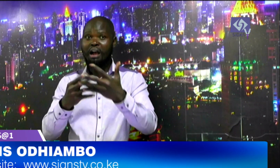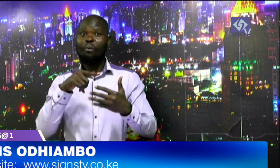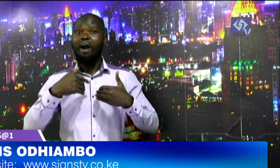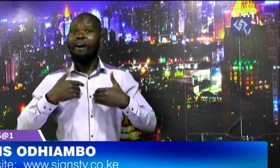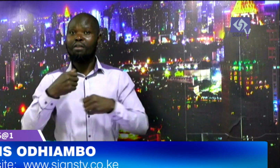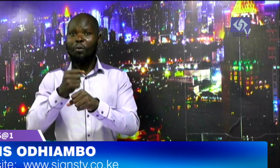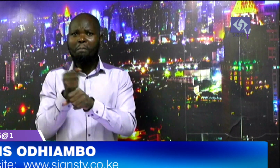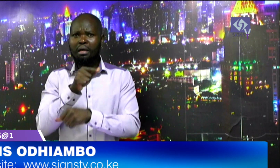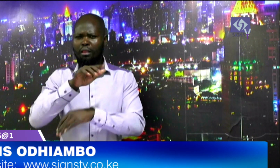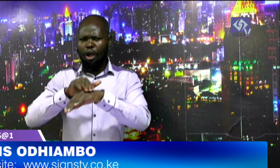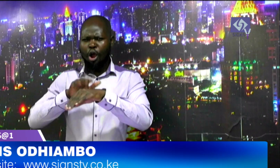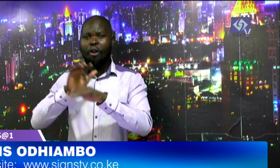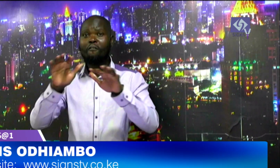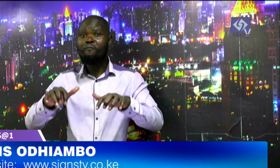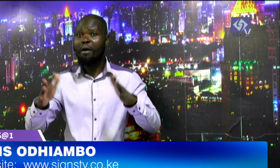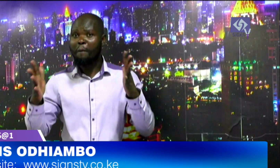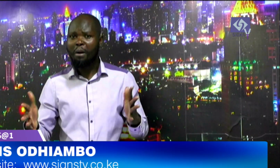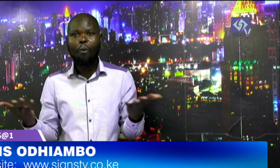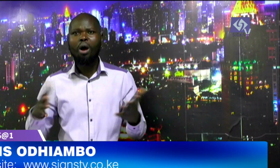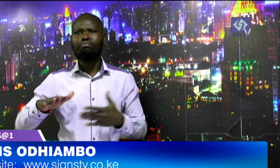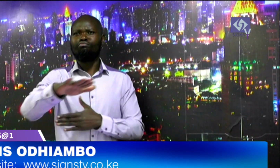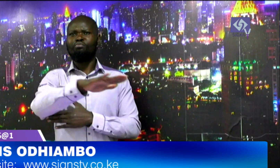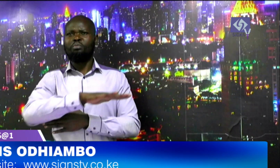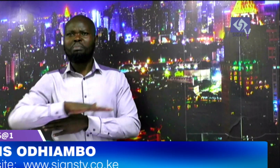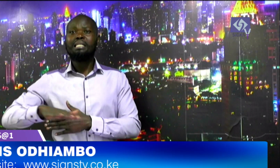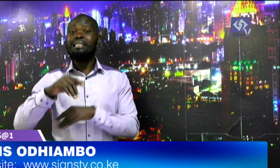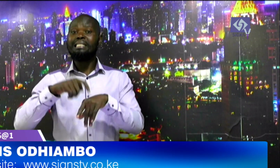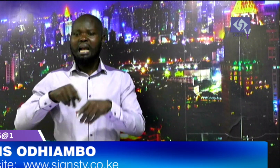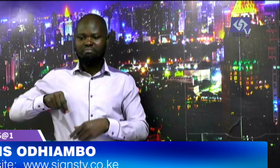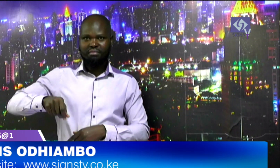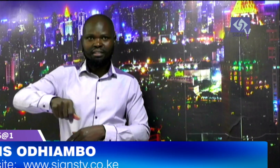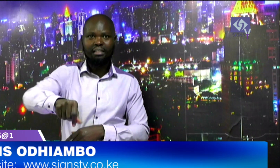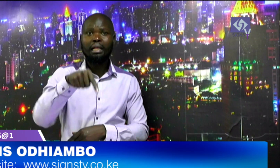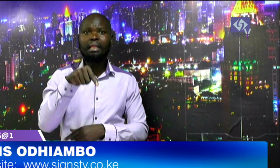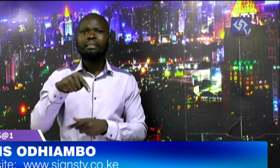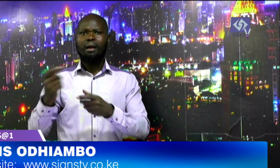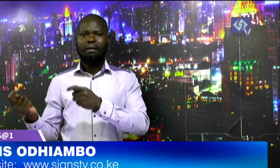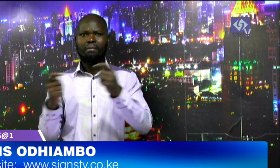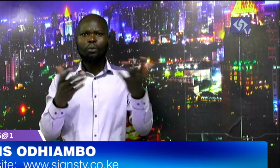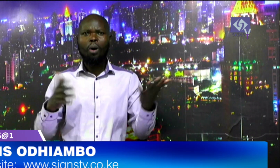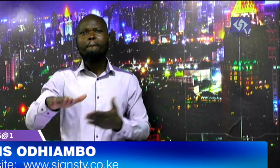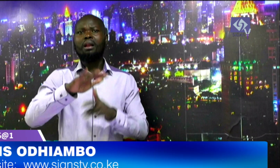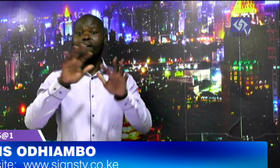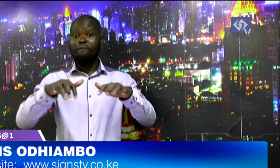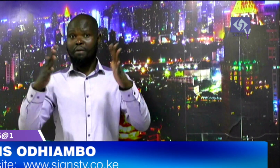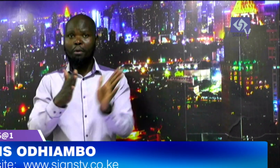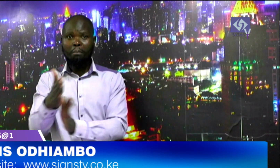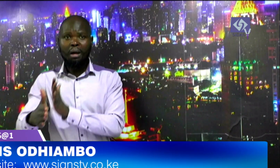Network has made a clarion call for farmers to embrace indigenous seeds and shift to organic